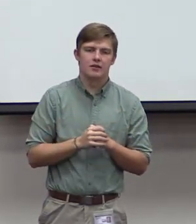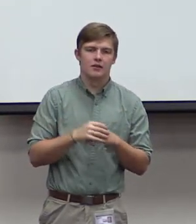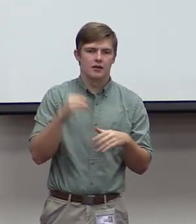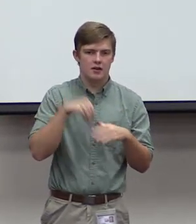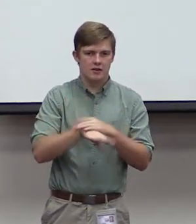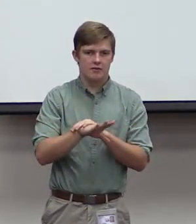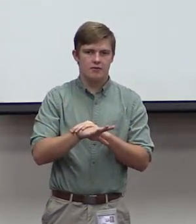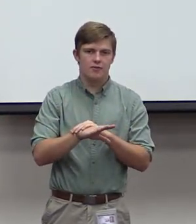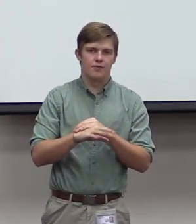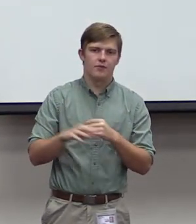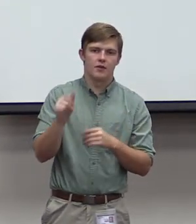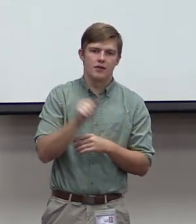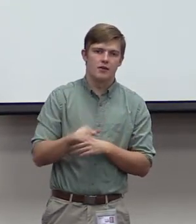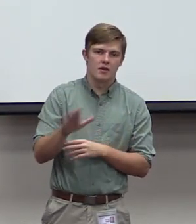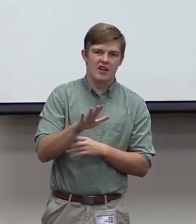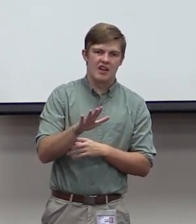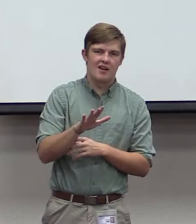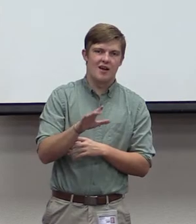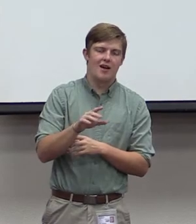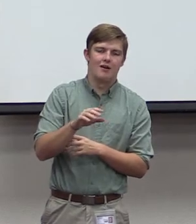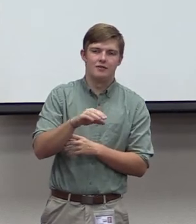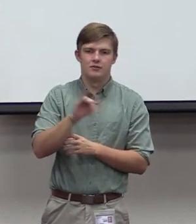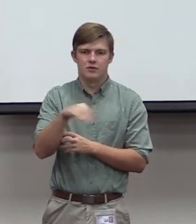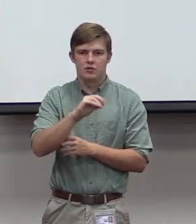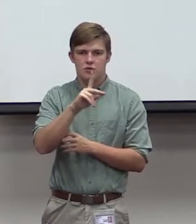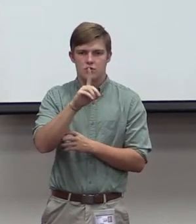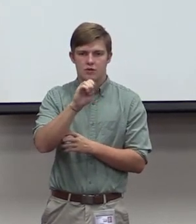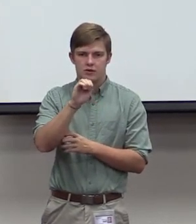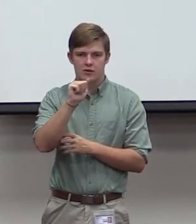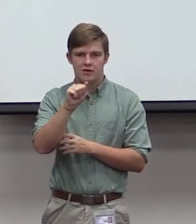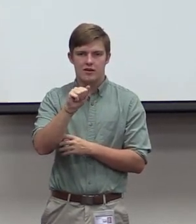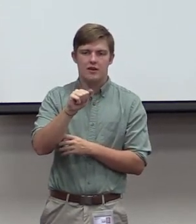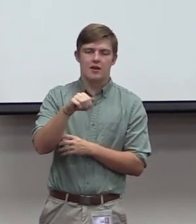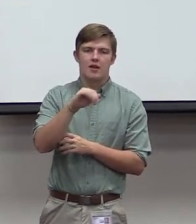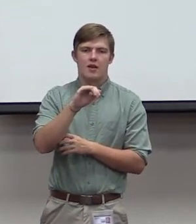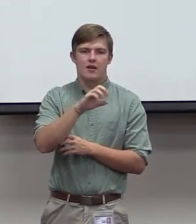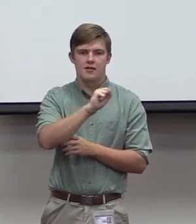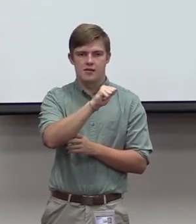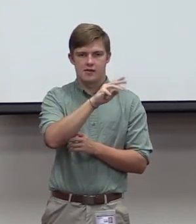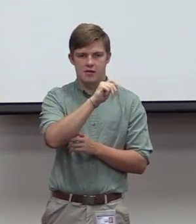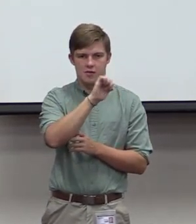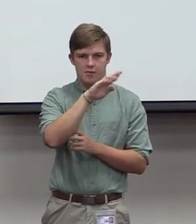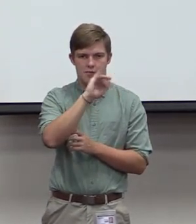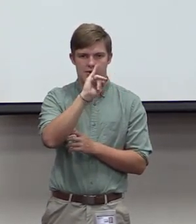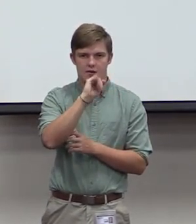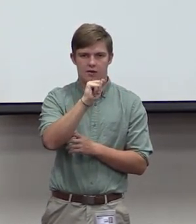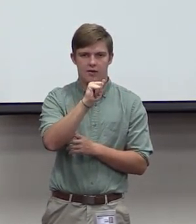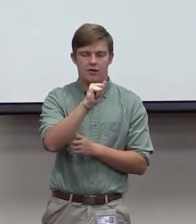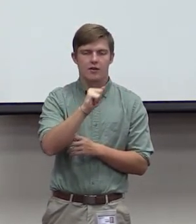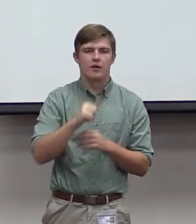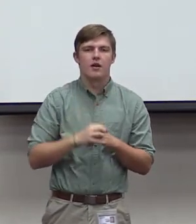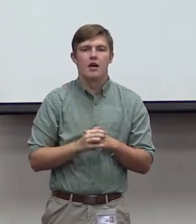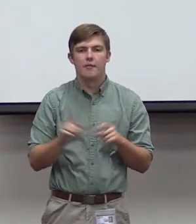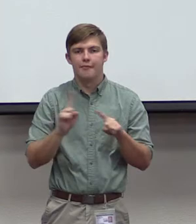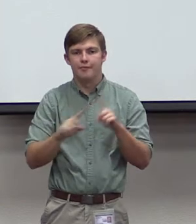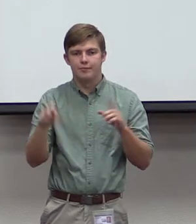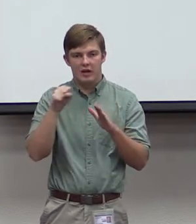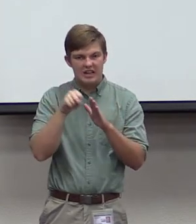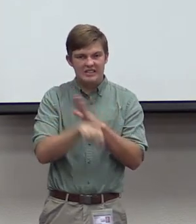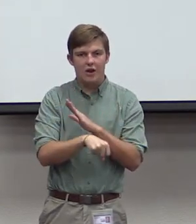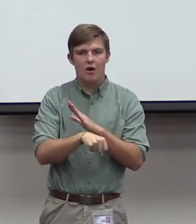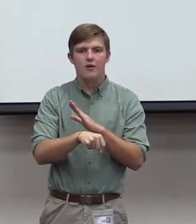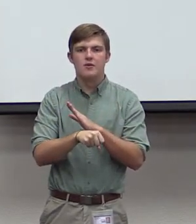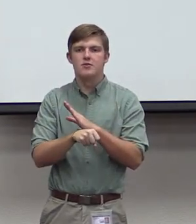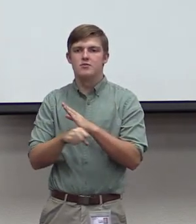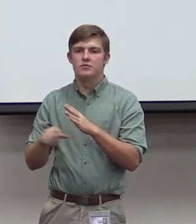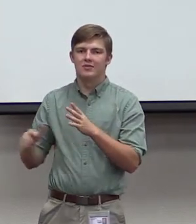apostles. Devout men buried Stephen and made great lamentation over him. But Saul was ravaging the church